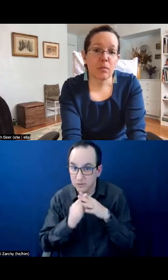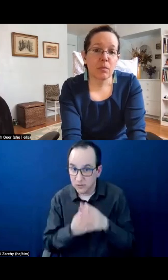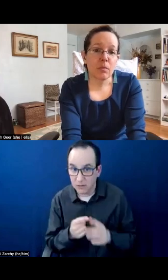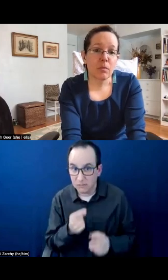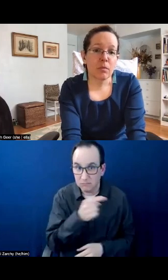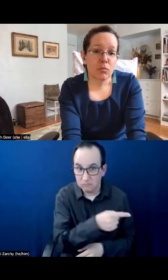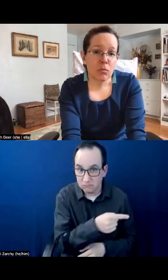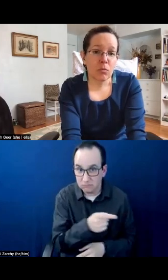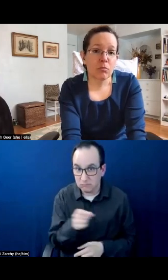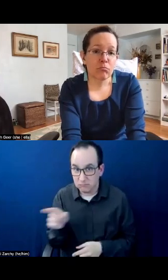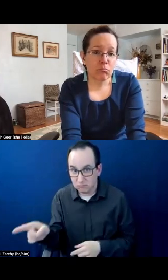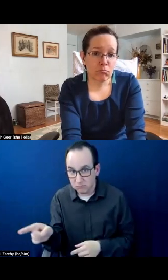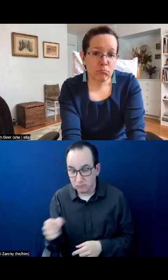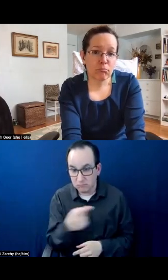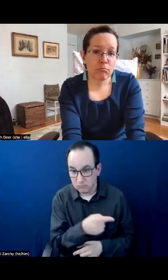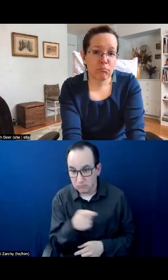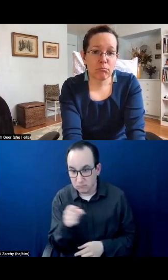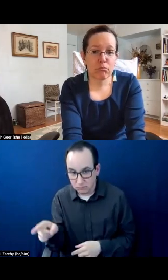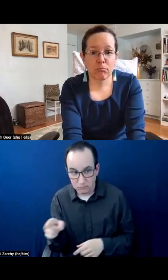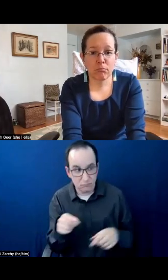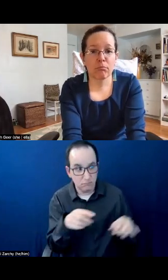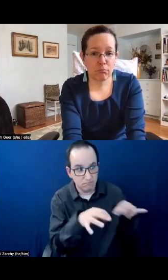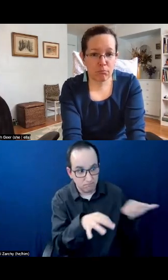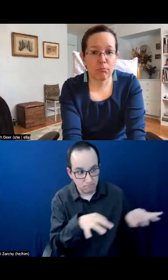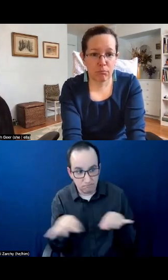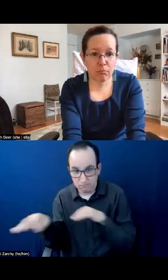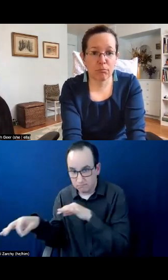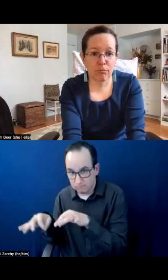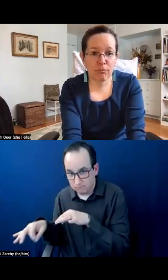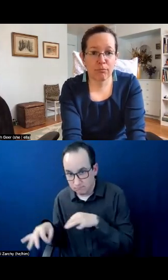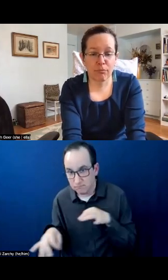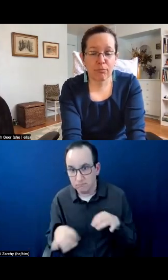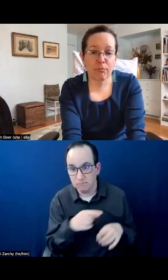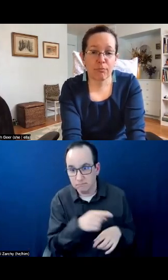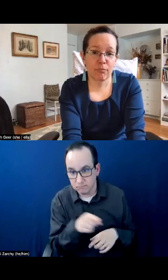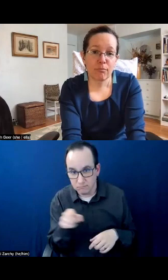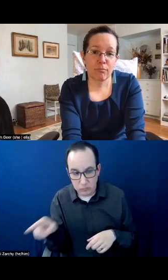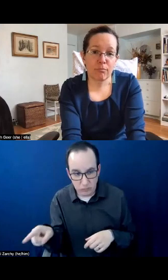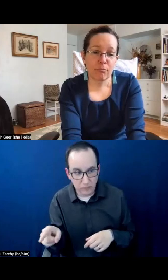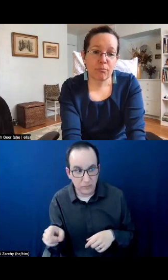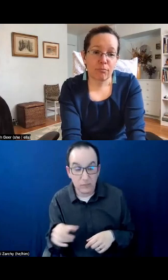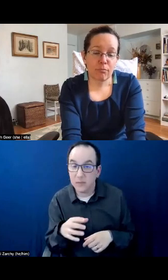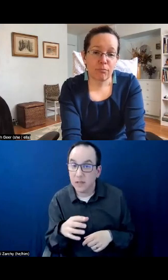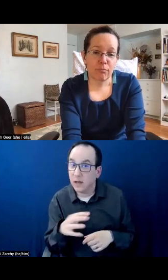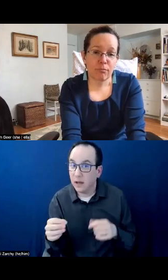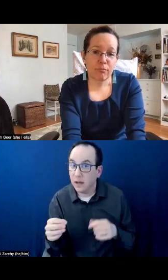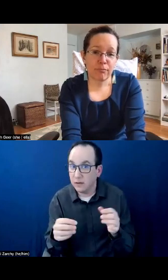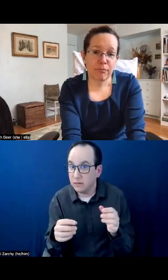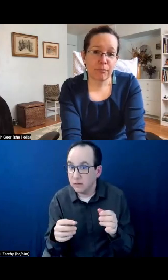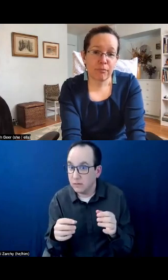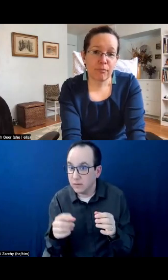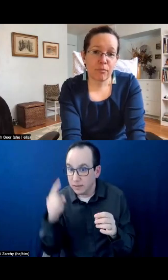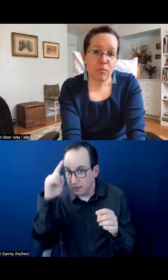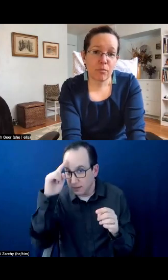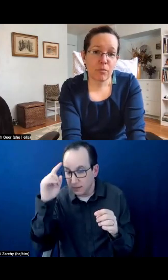them, and start the conversation by pointing to those objects.